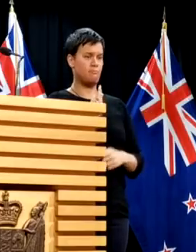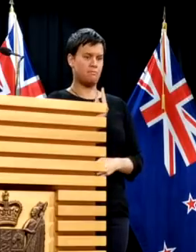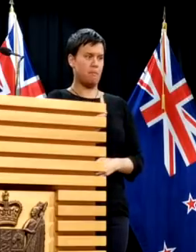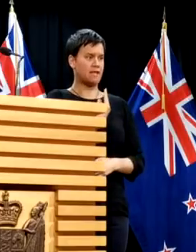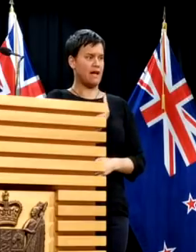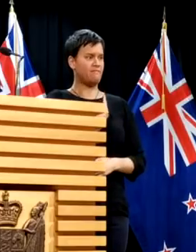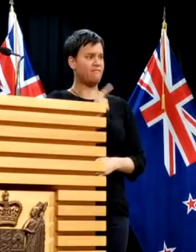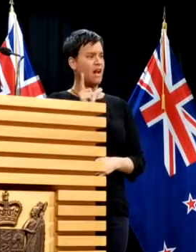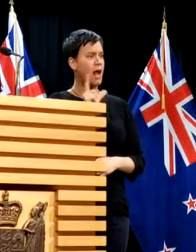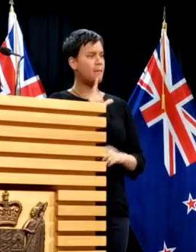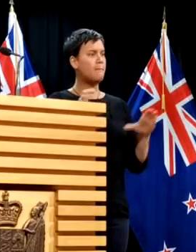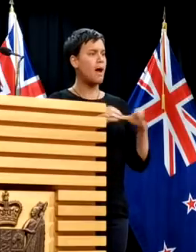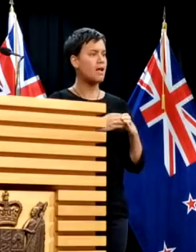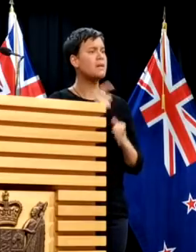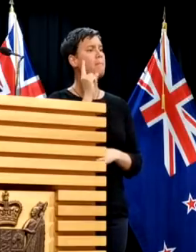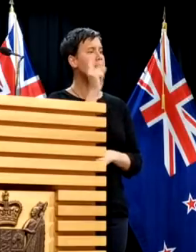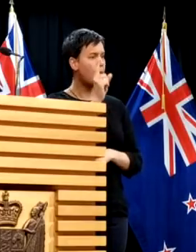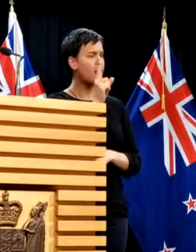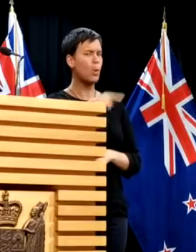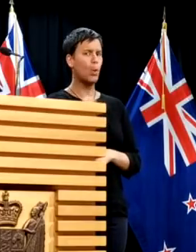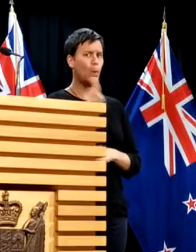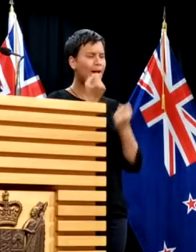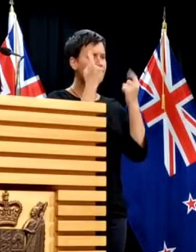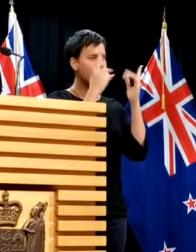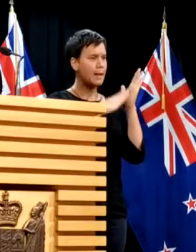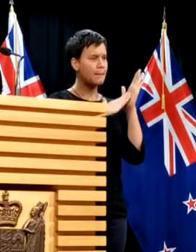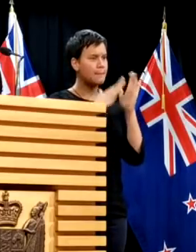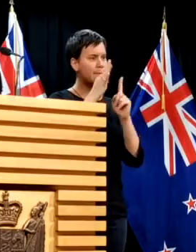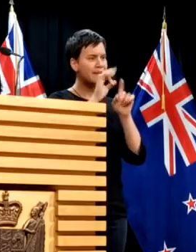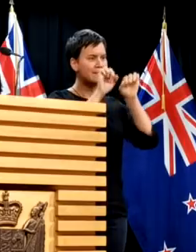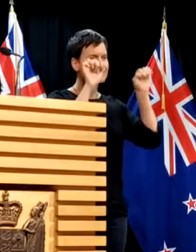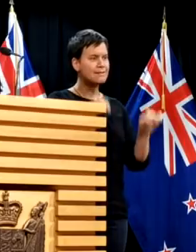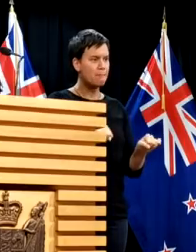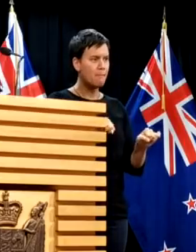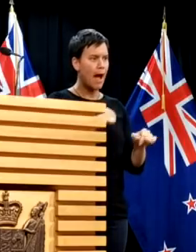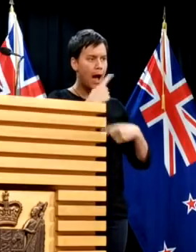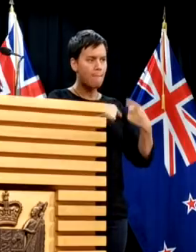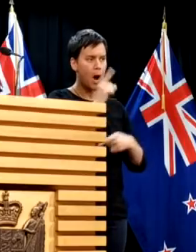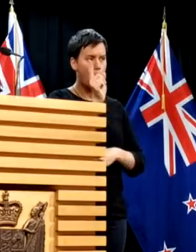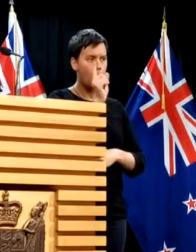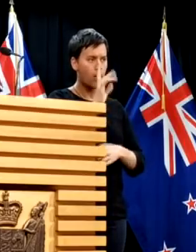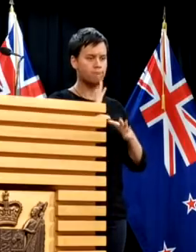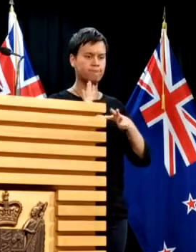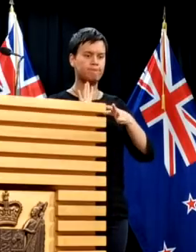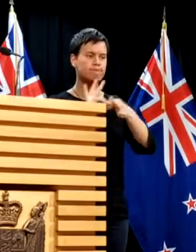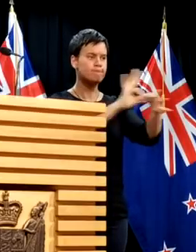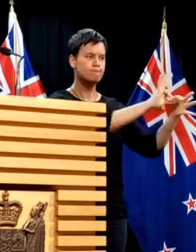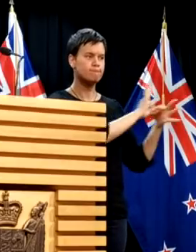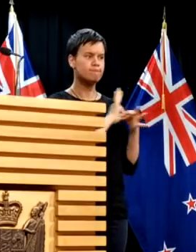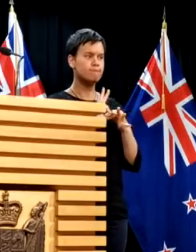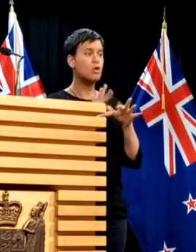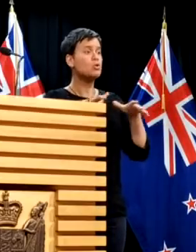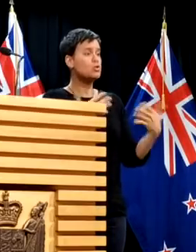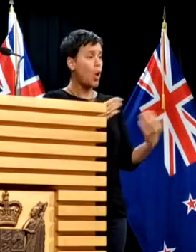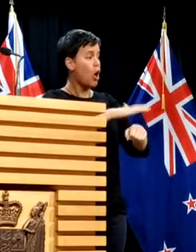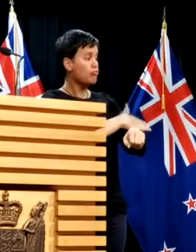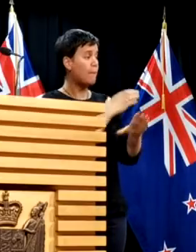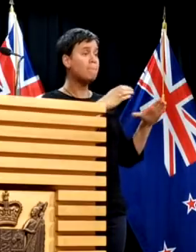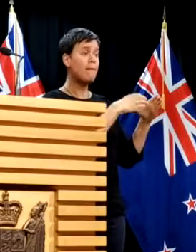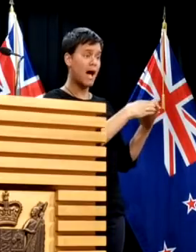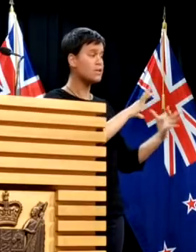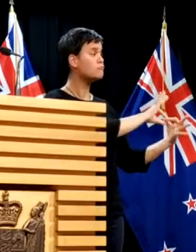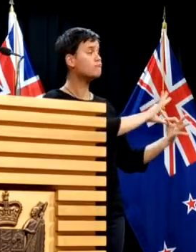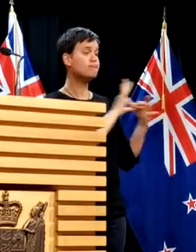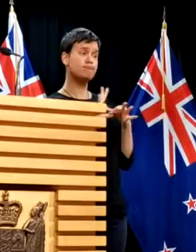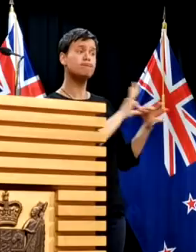the nature of this agreement. This agreement is striking a balance between utilising the skills that we have in the Parliament, but